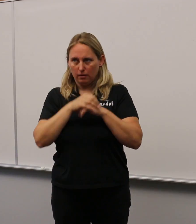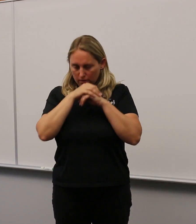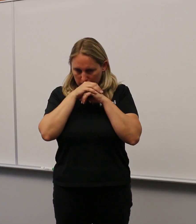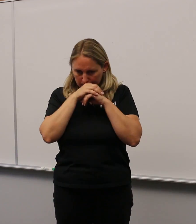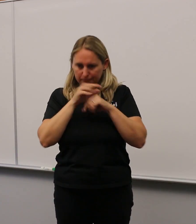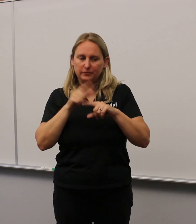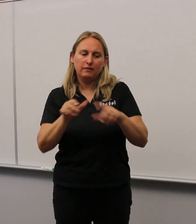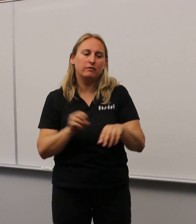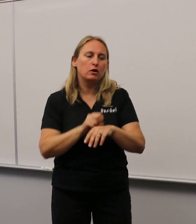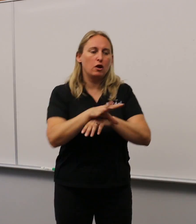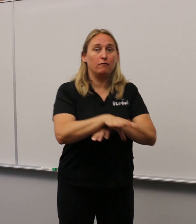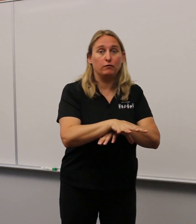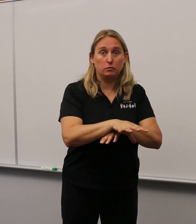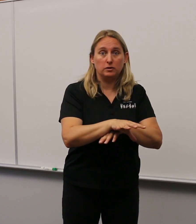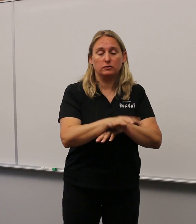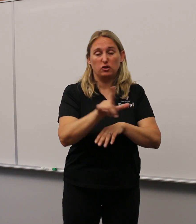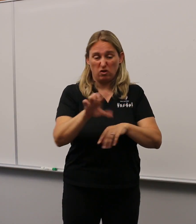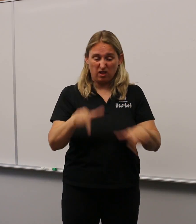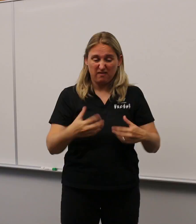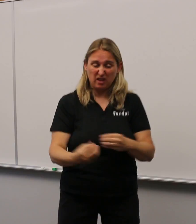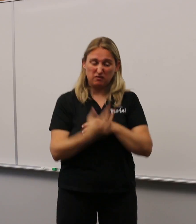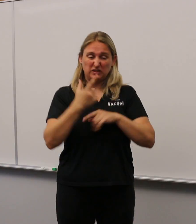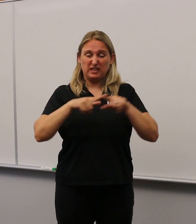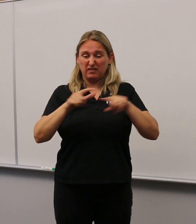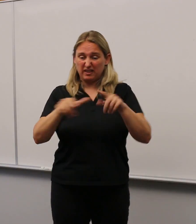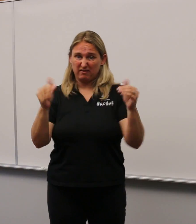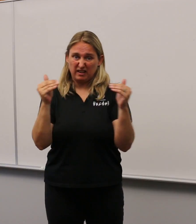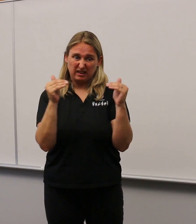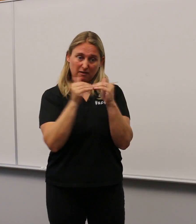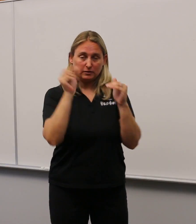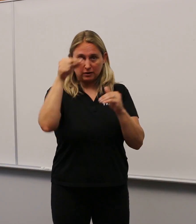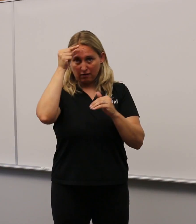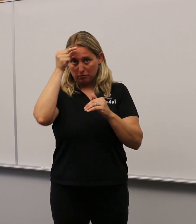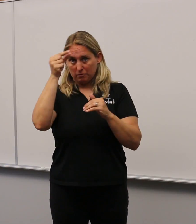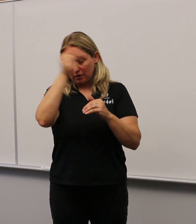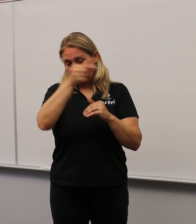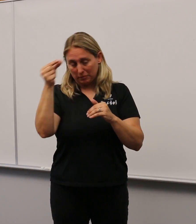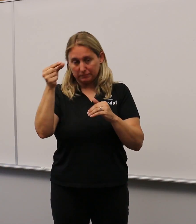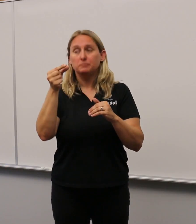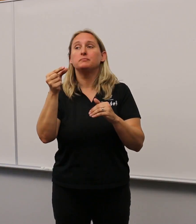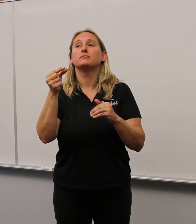different levels of government, and each government is led by politicians that we elect.